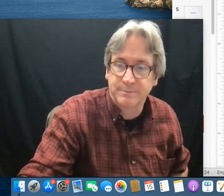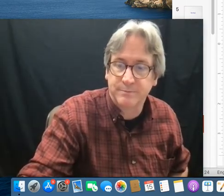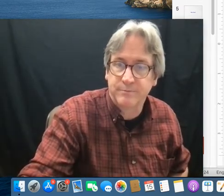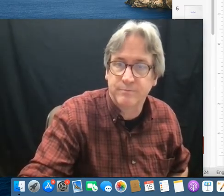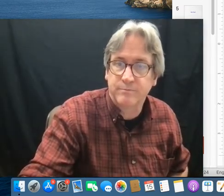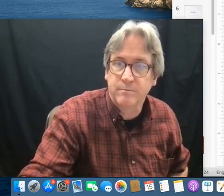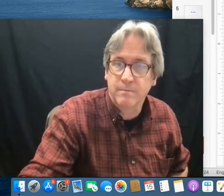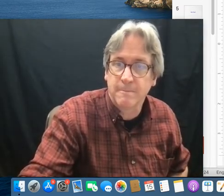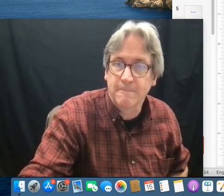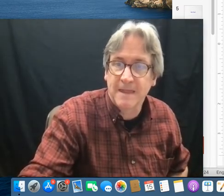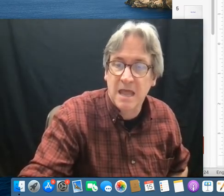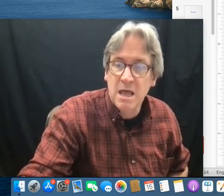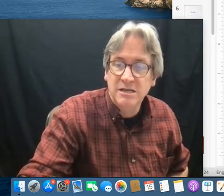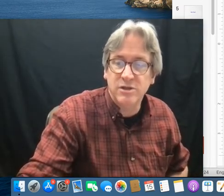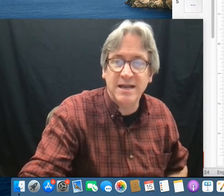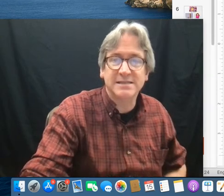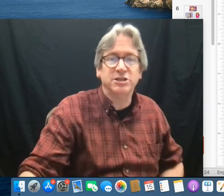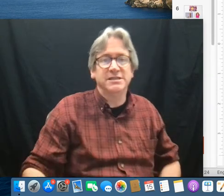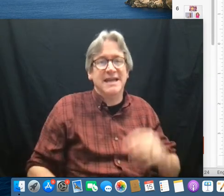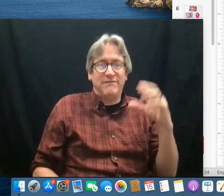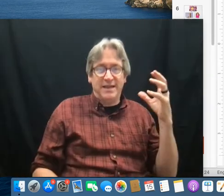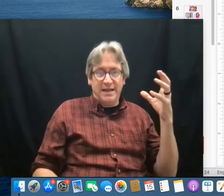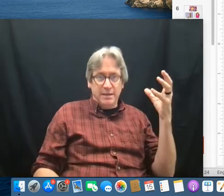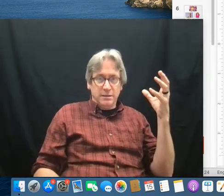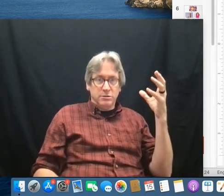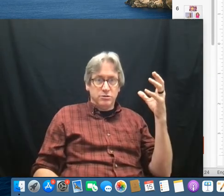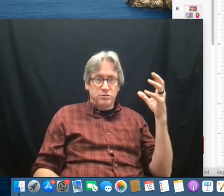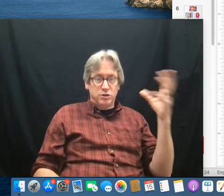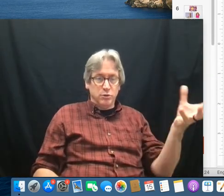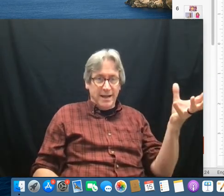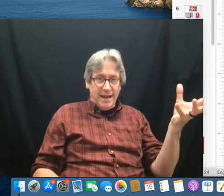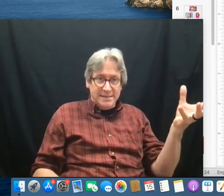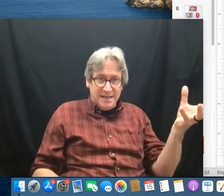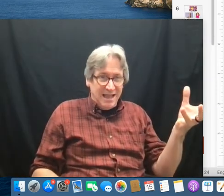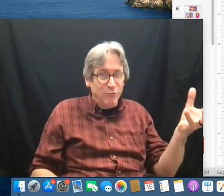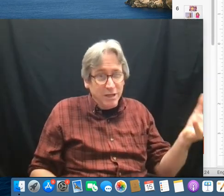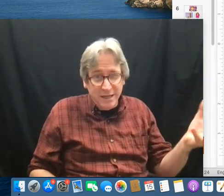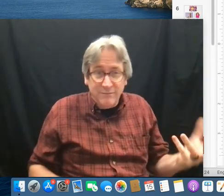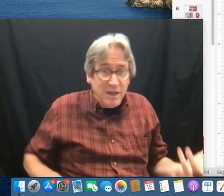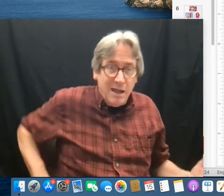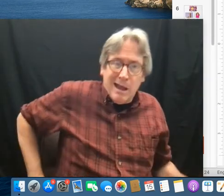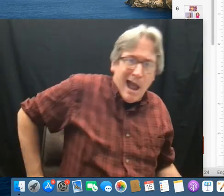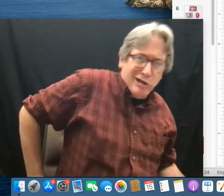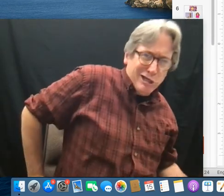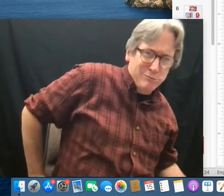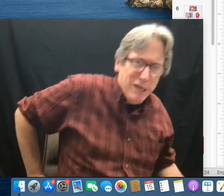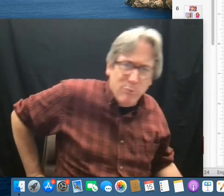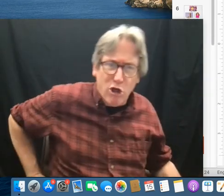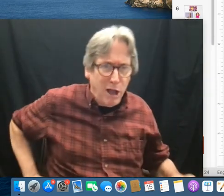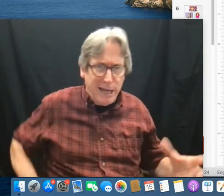Night's Dream, I will have copious notes of here's the English line right here, and then here's